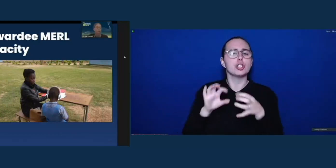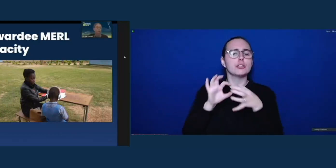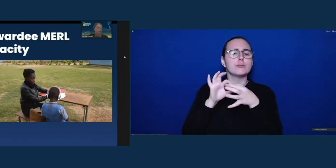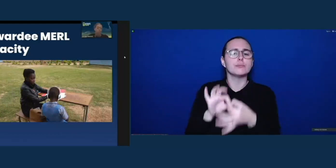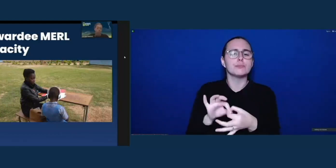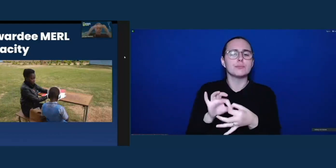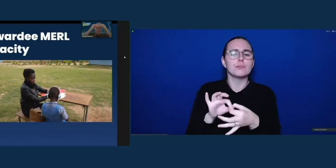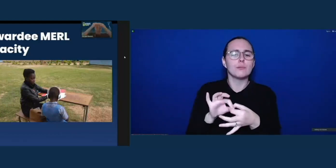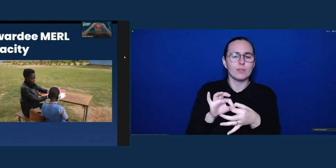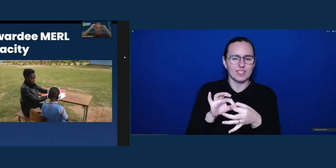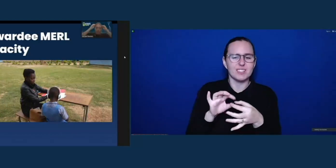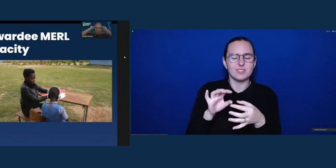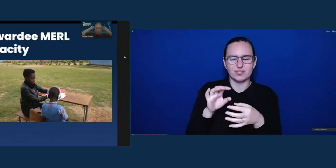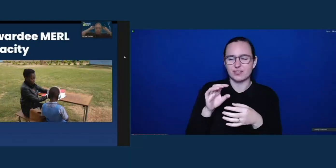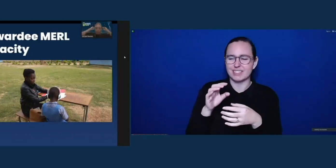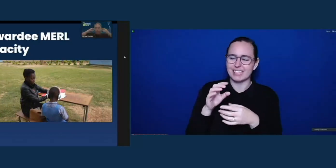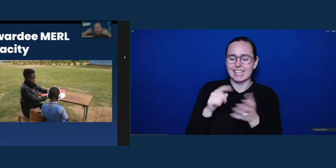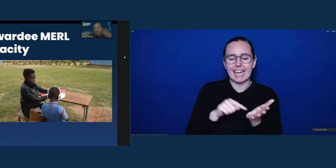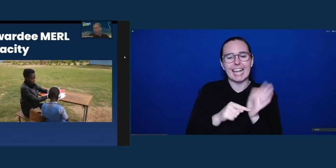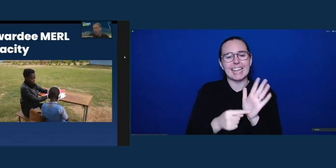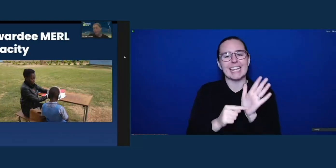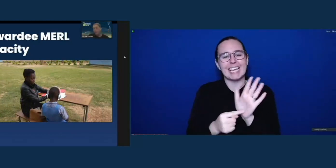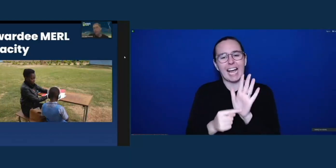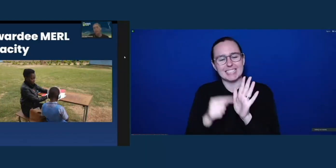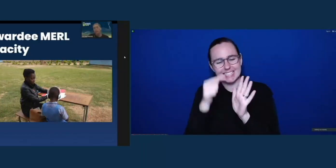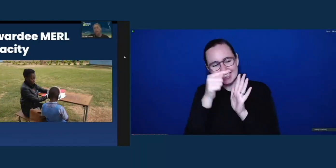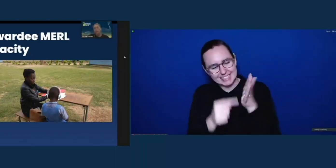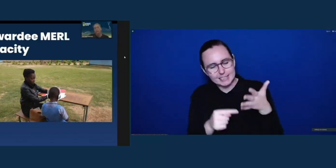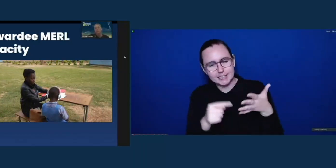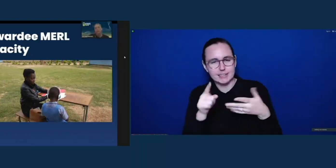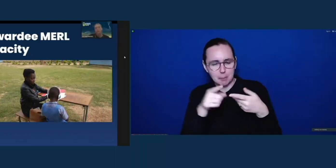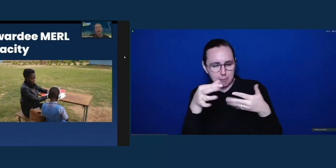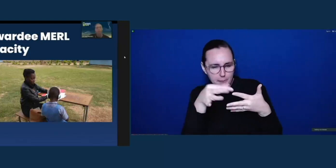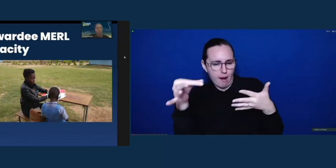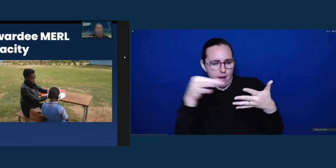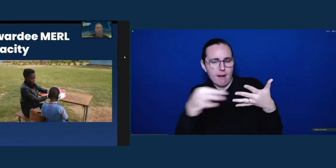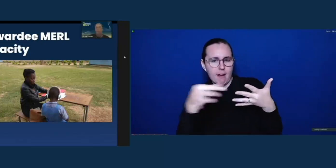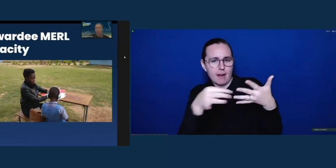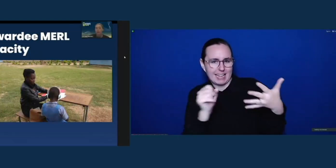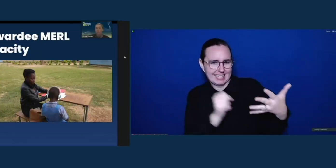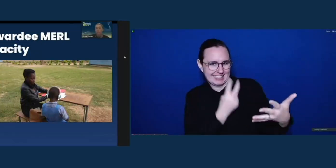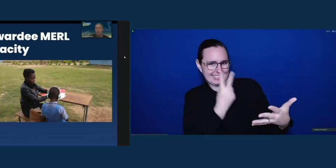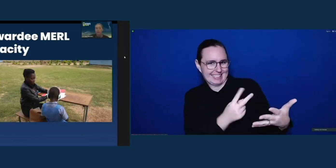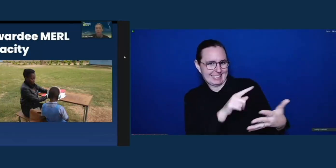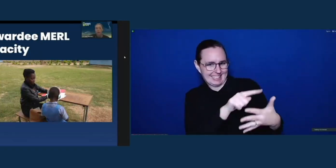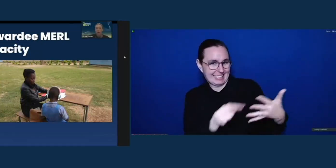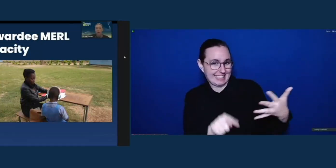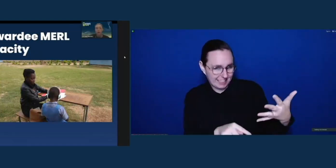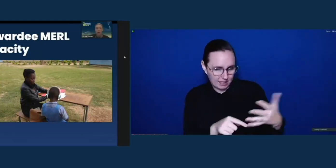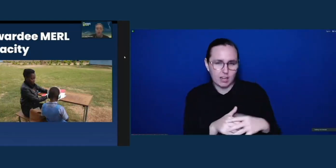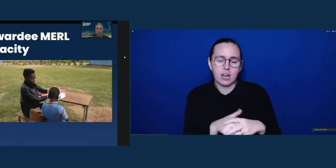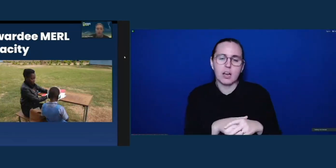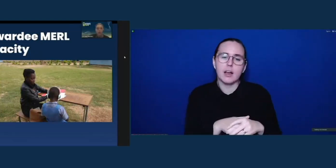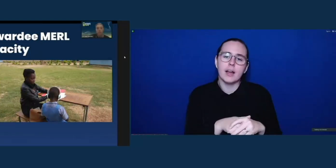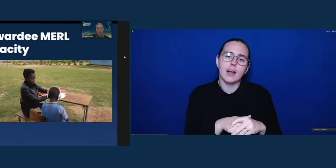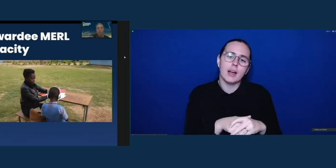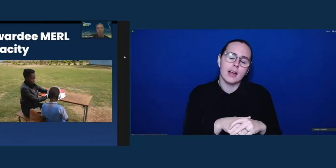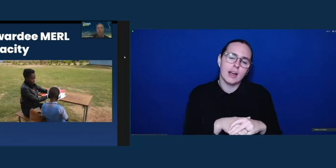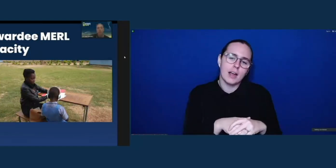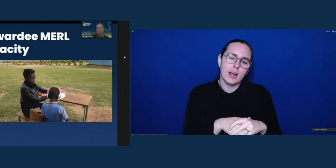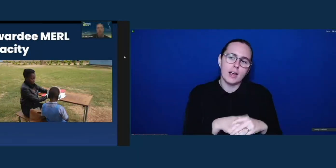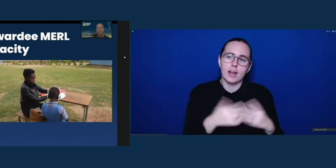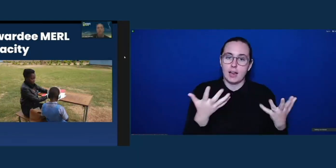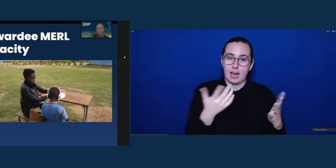of indicators and which ended up being sort of cumbersome and not all that relevant to all the awardees. So